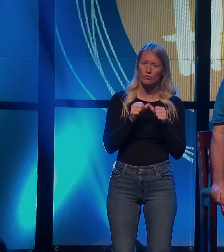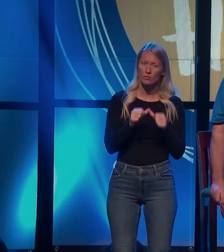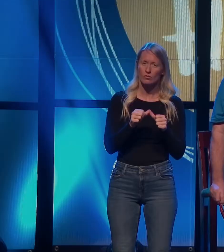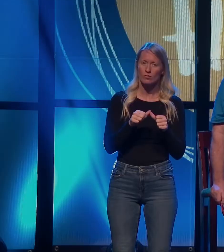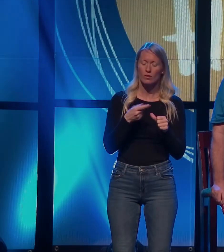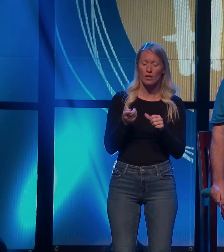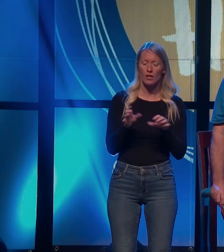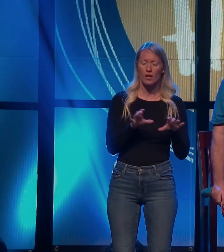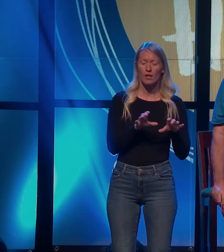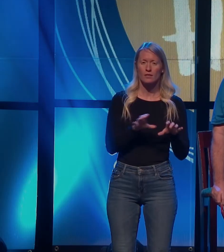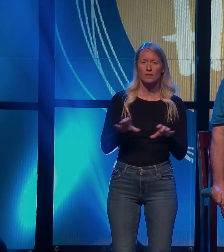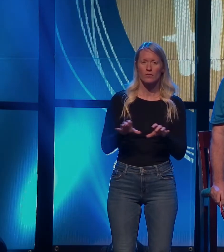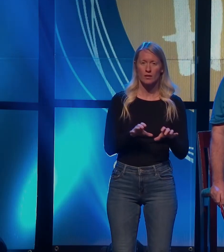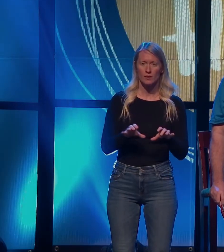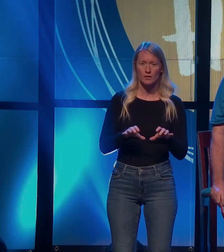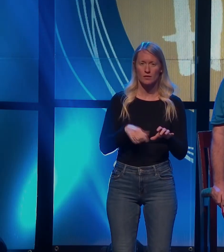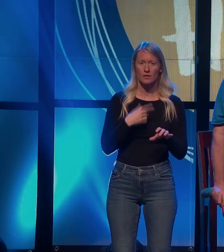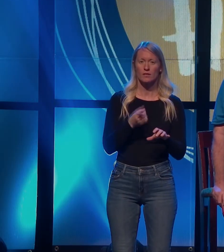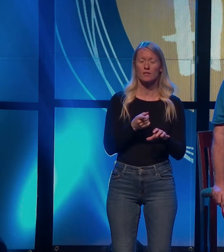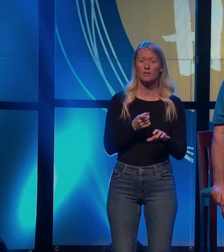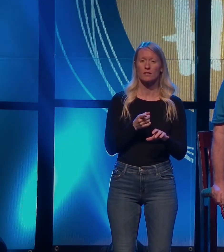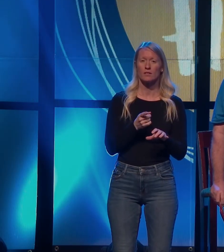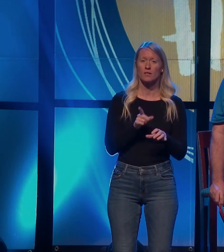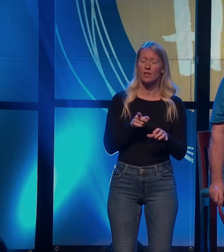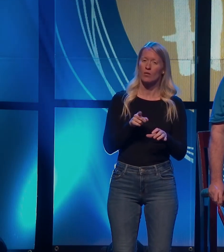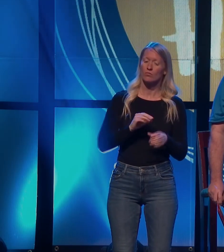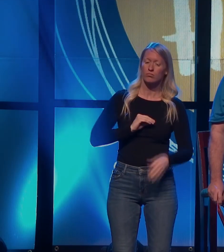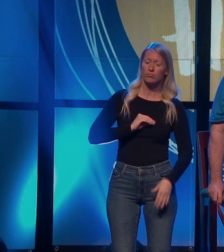that promote wholeness.